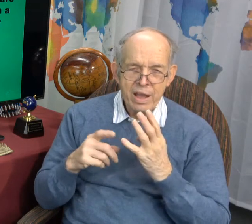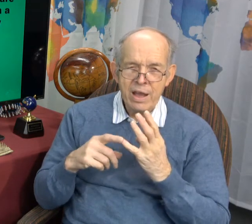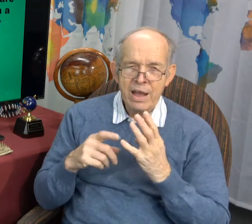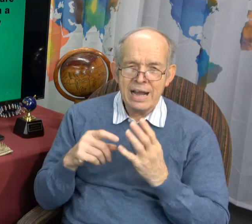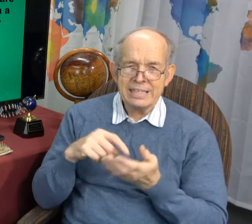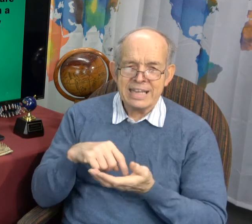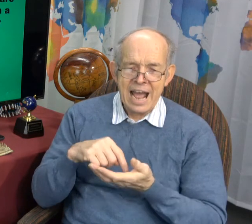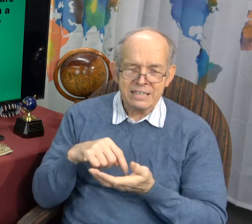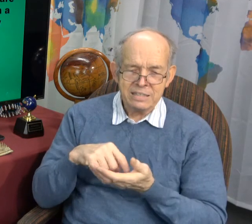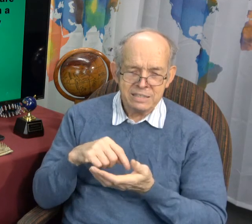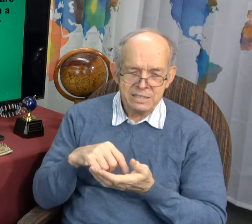Dad.